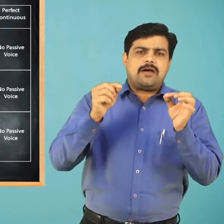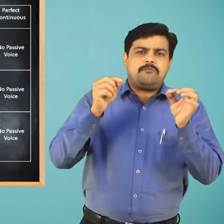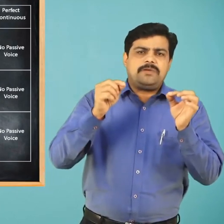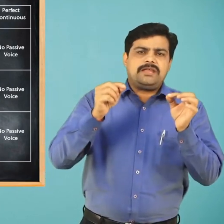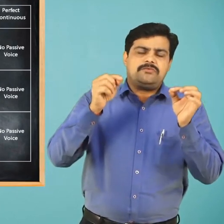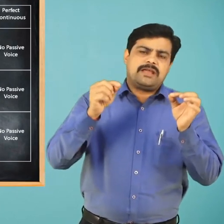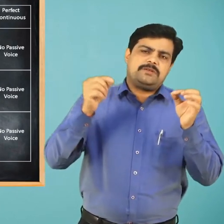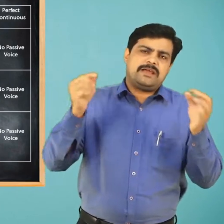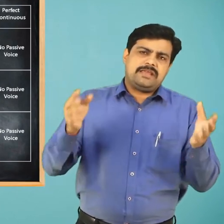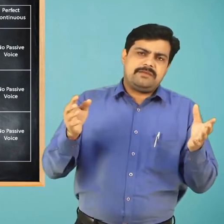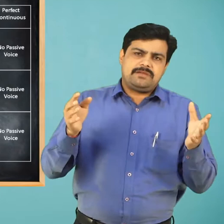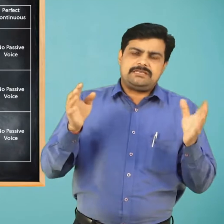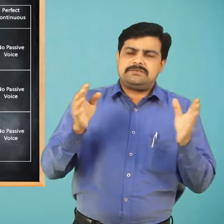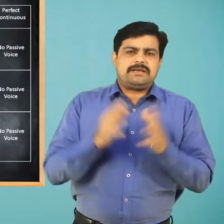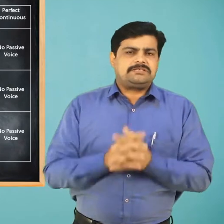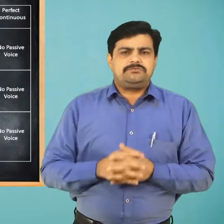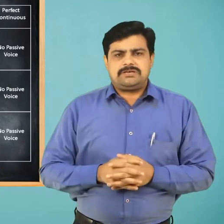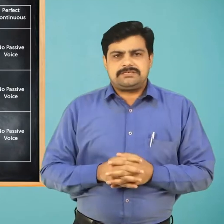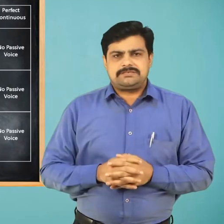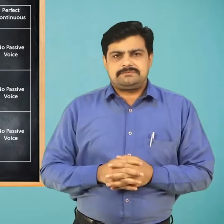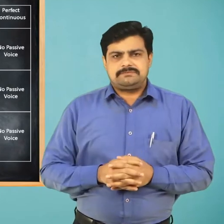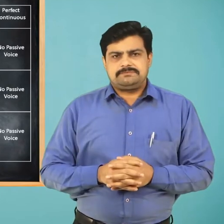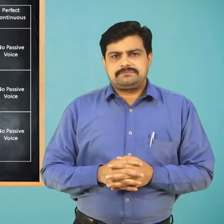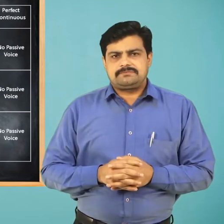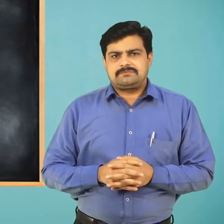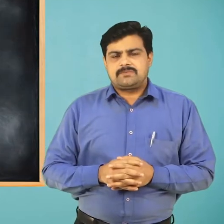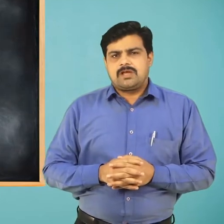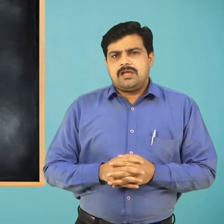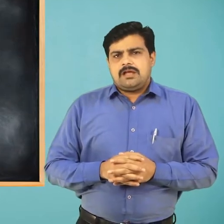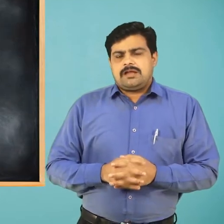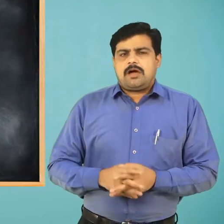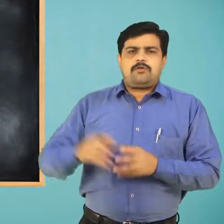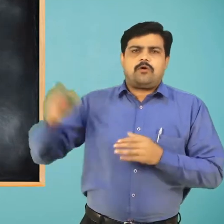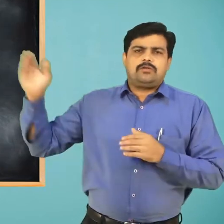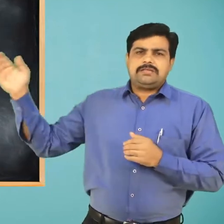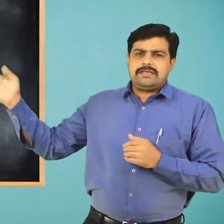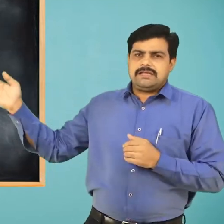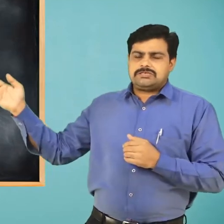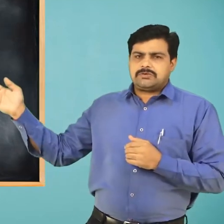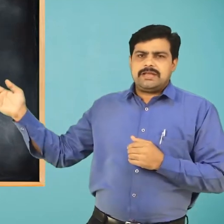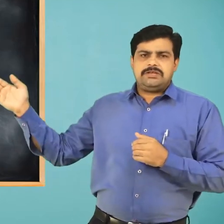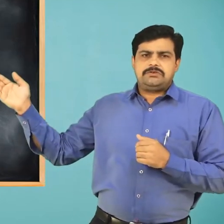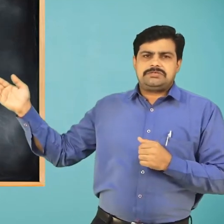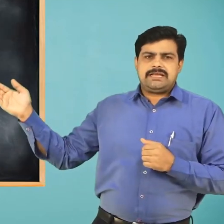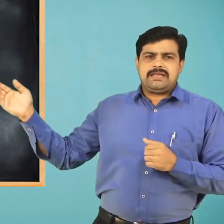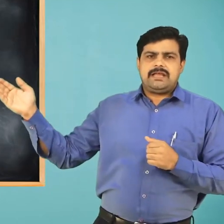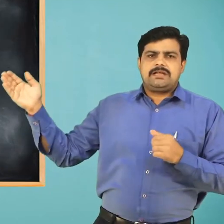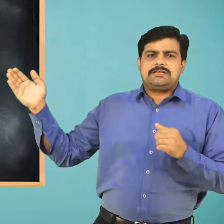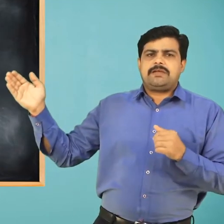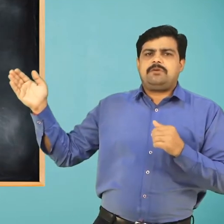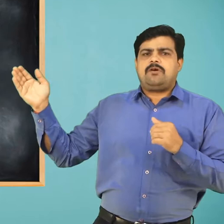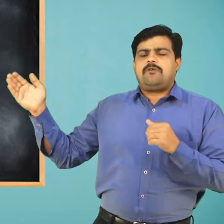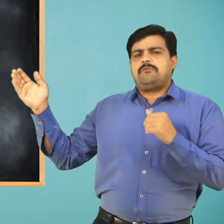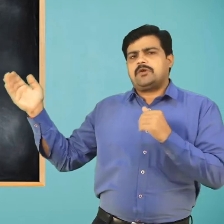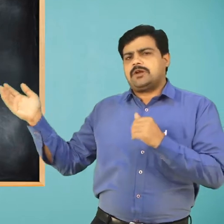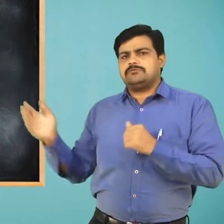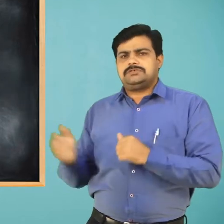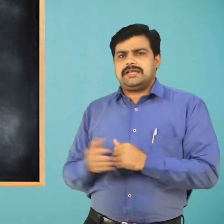have been read by him is the passive voice. Now on the screen you see table of pronoun